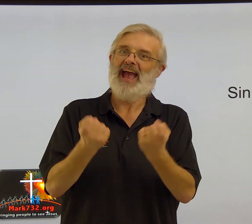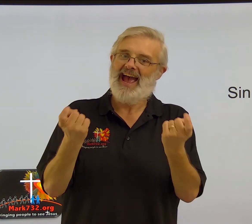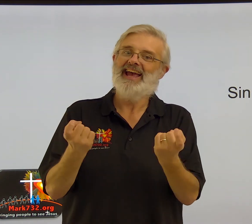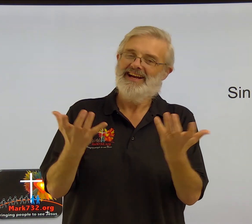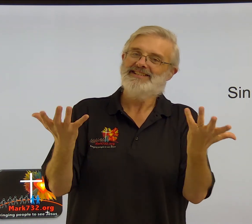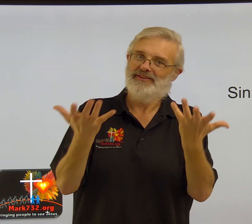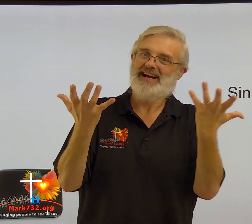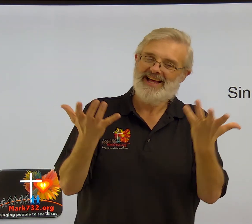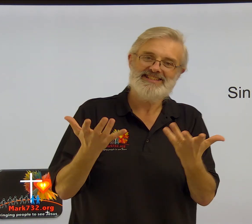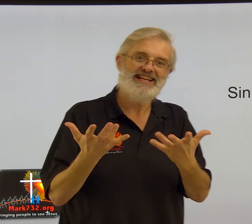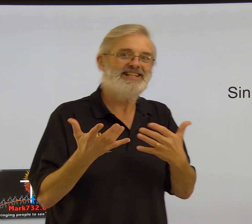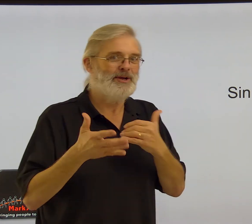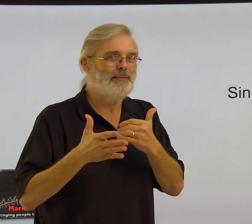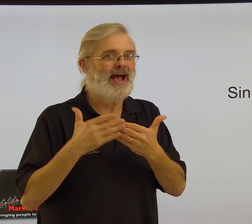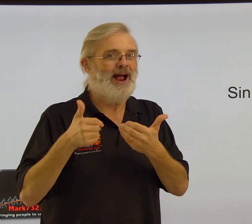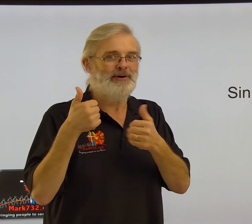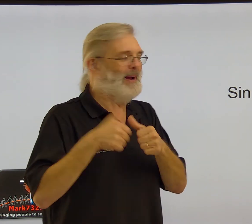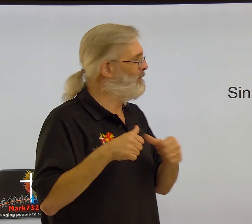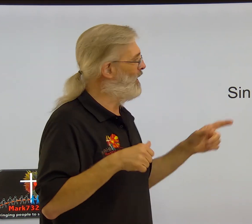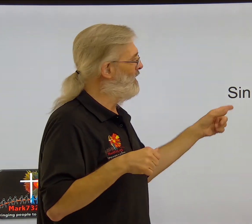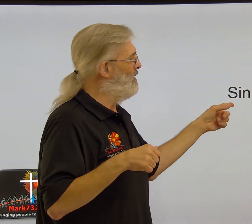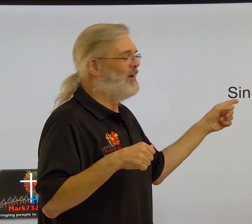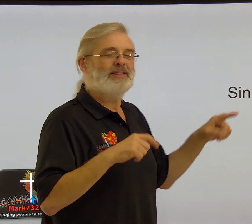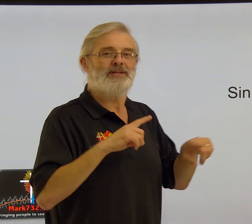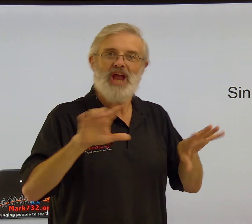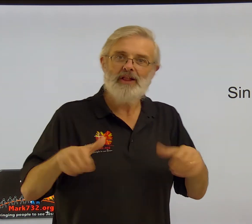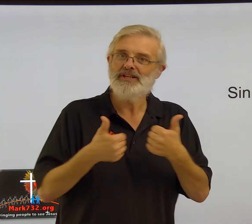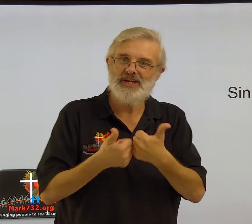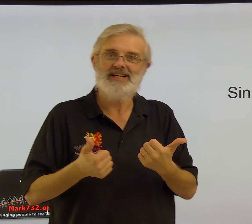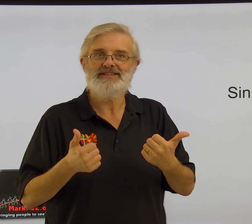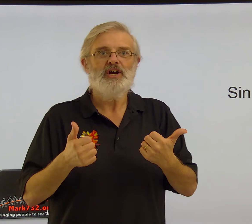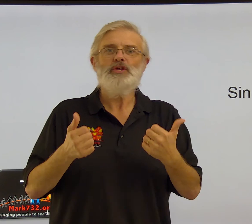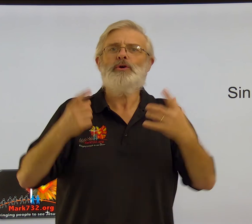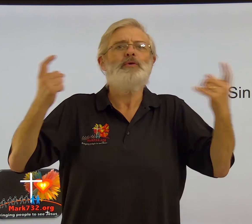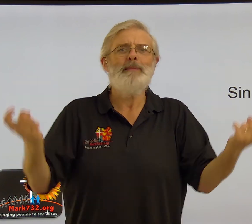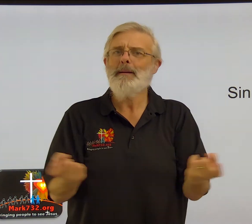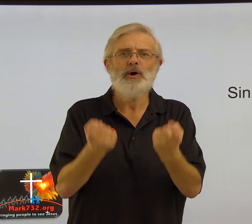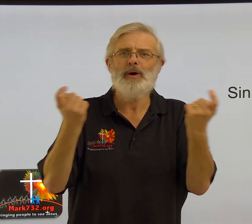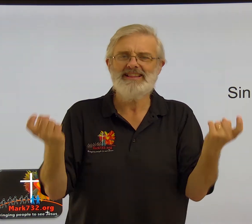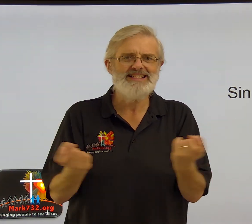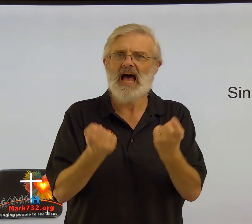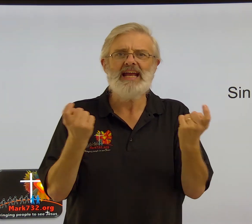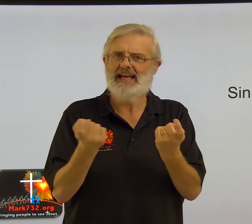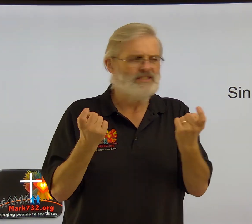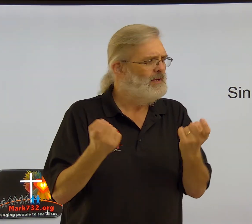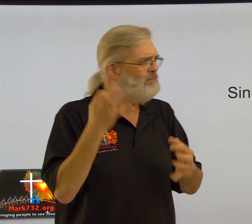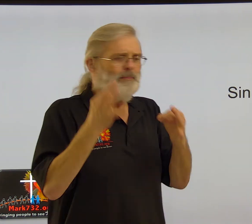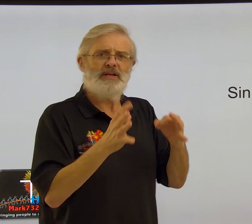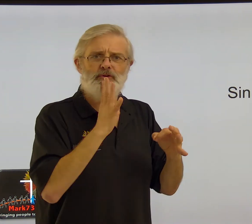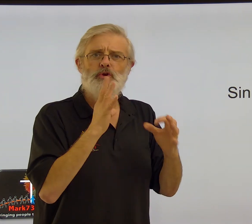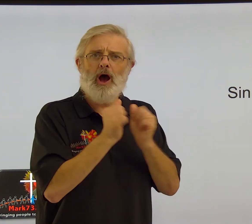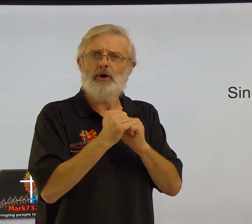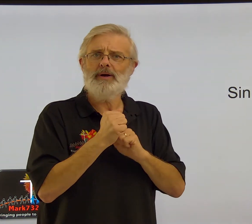Okay, so that's an easy way I remember. But the challenge is, you can remember what the sign is. But if you talk with